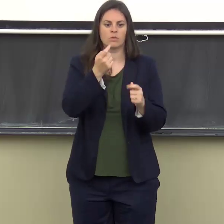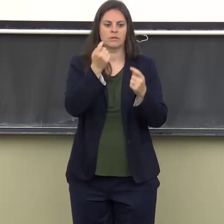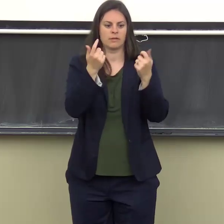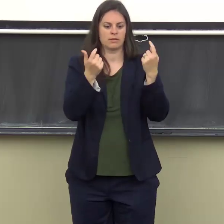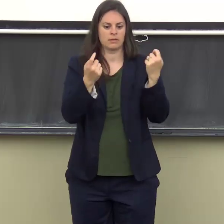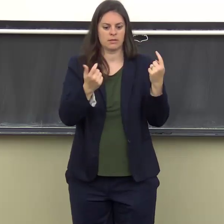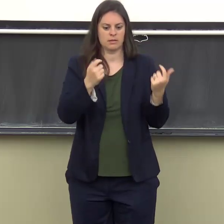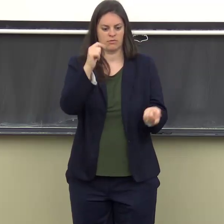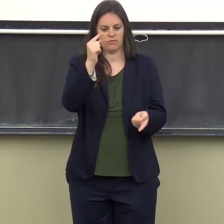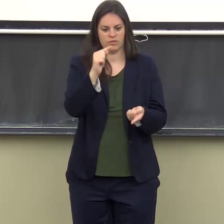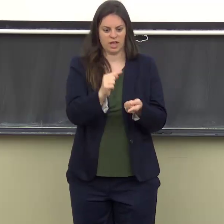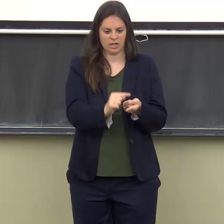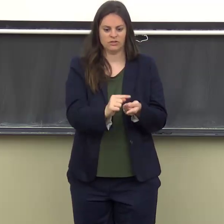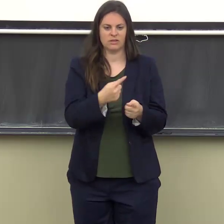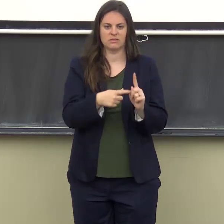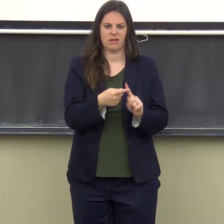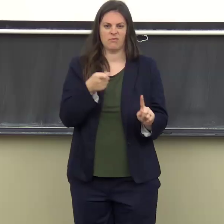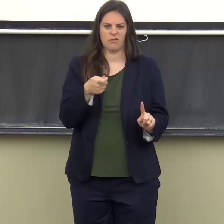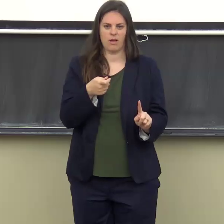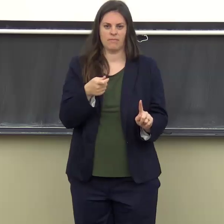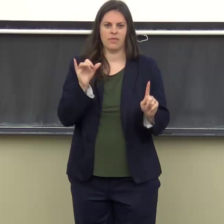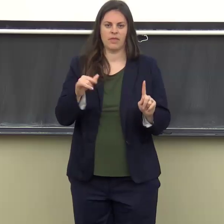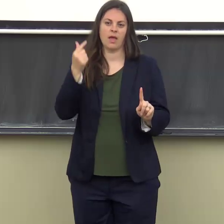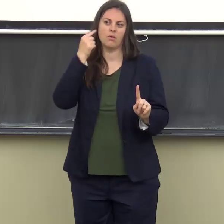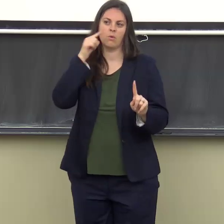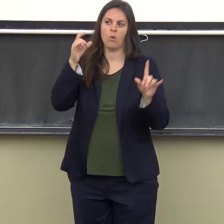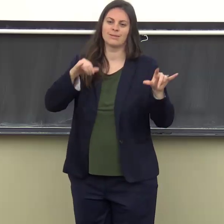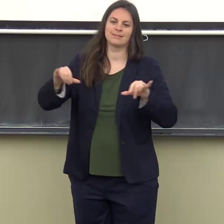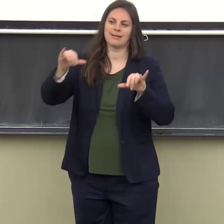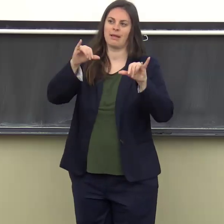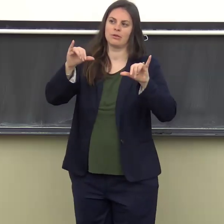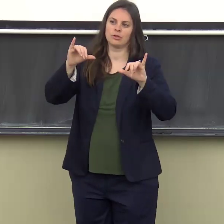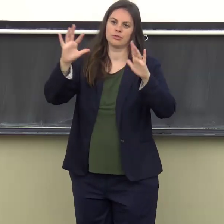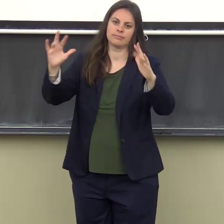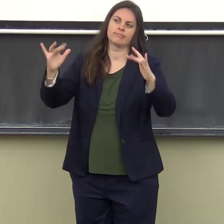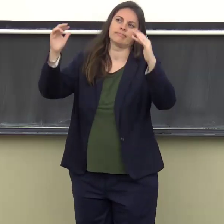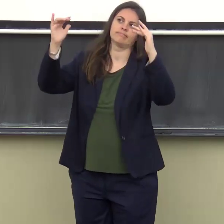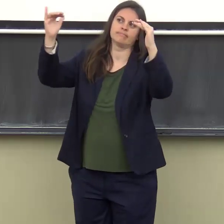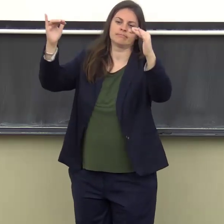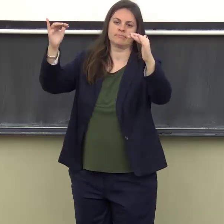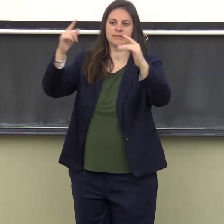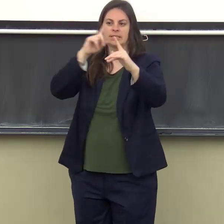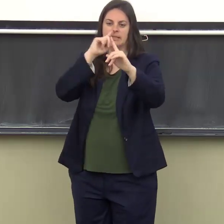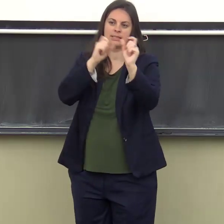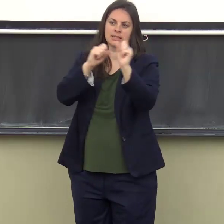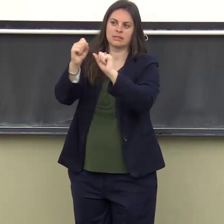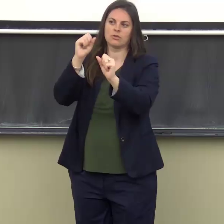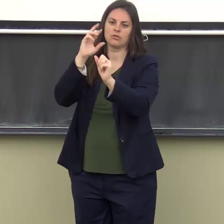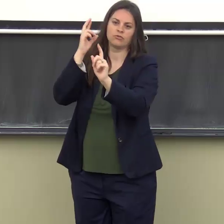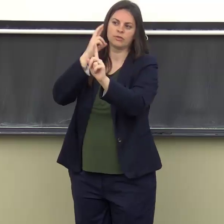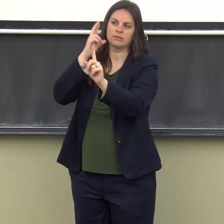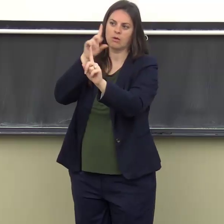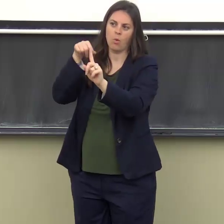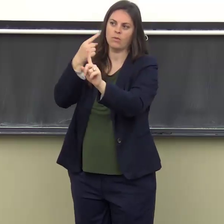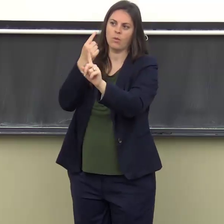the gold standard of statistical reasoning being the one and only thing that would allow